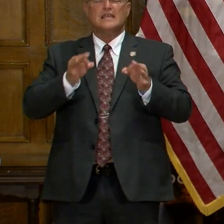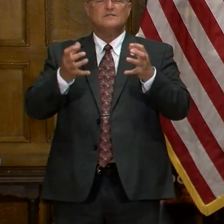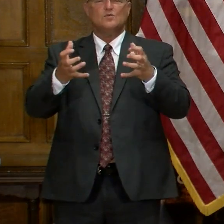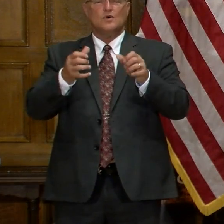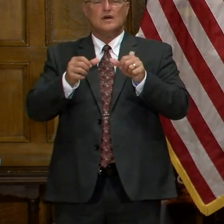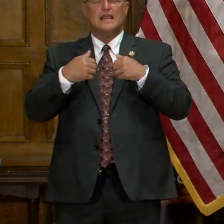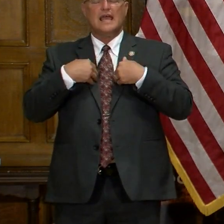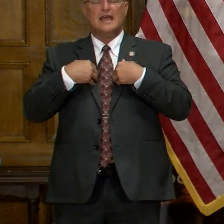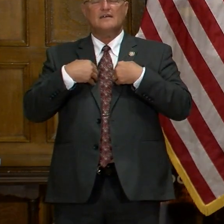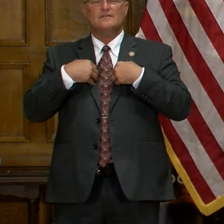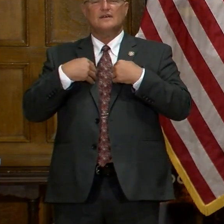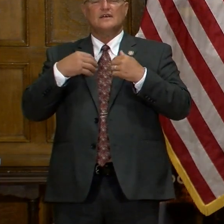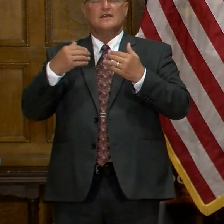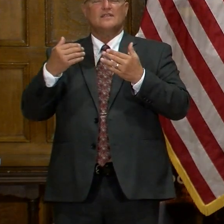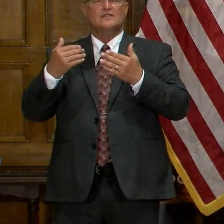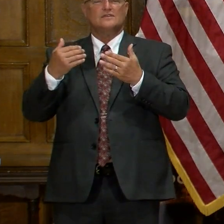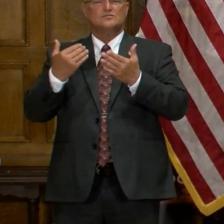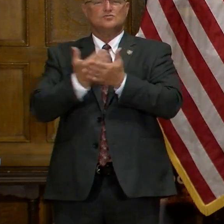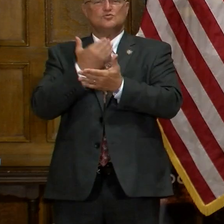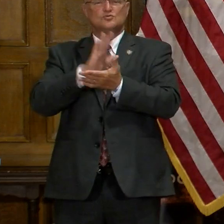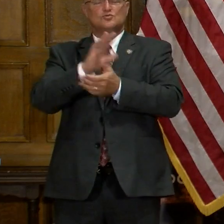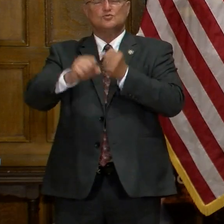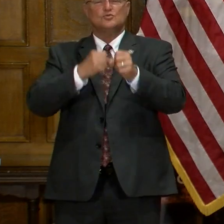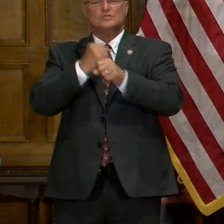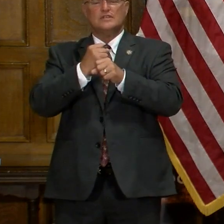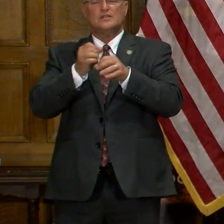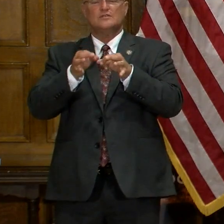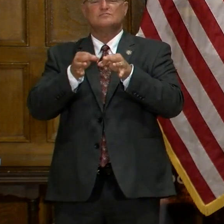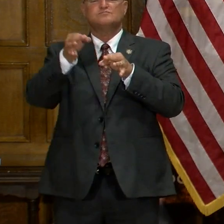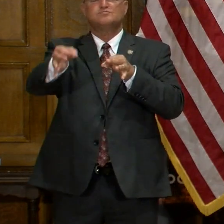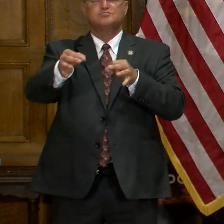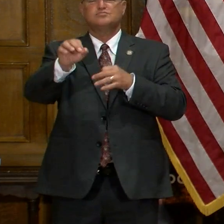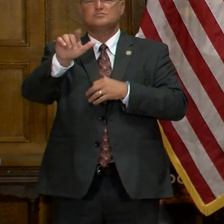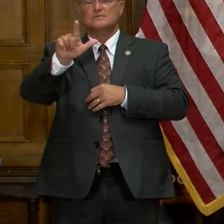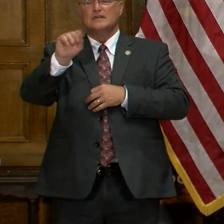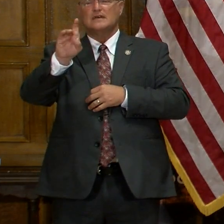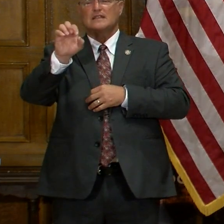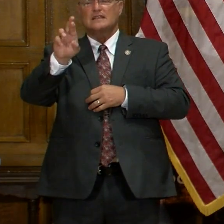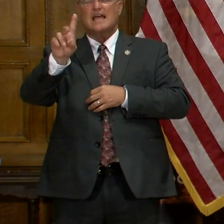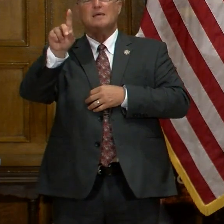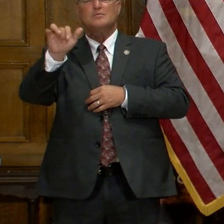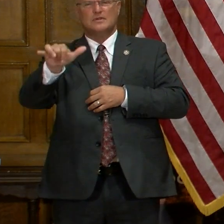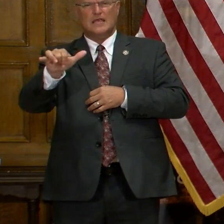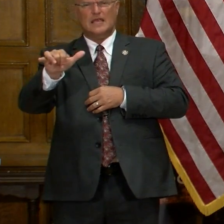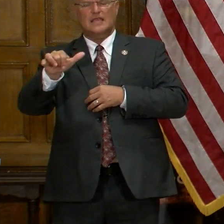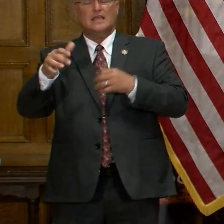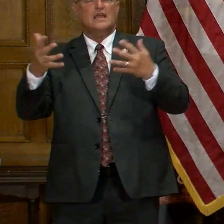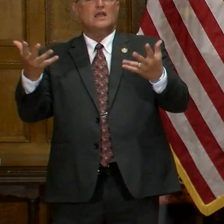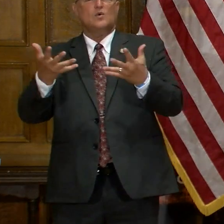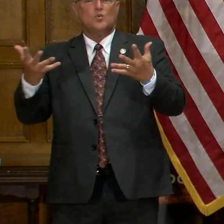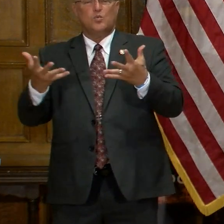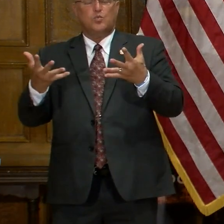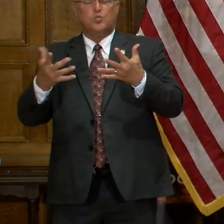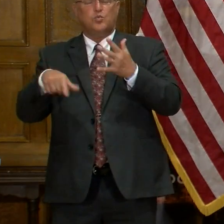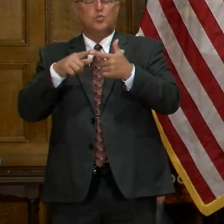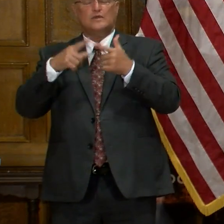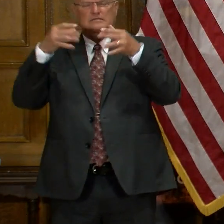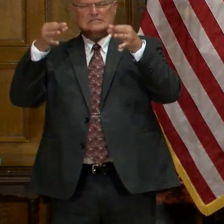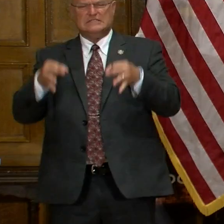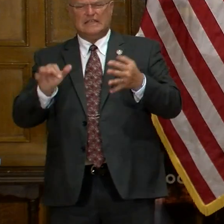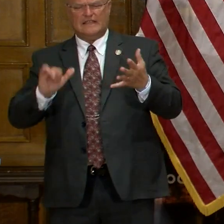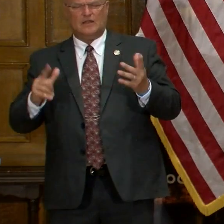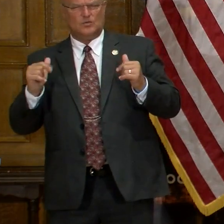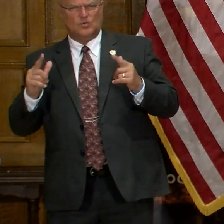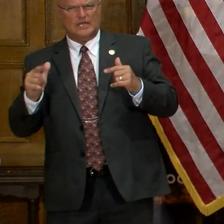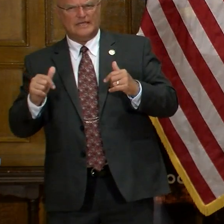Day, when would you anticipate making that decision, and what would be the tripwires involved for making it? Well, Mike, let